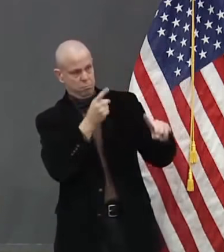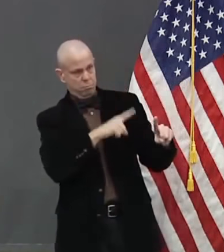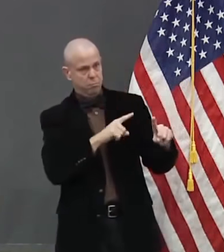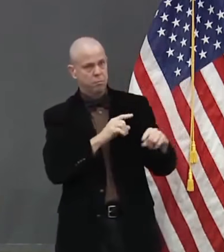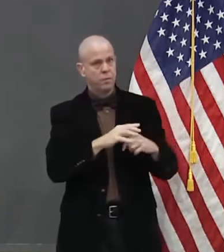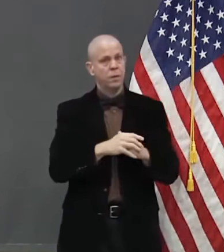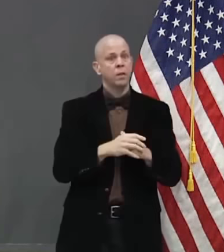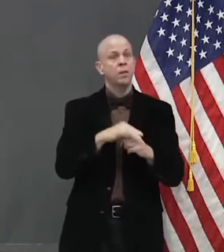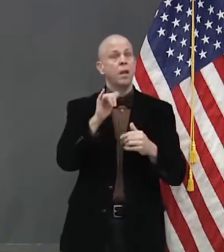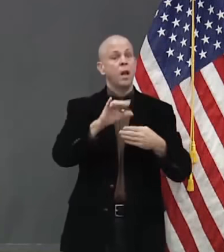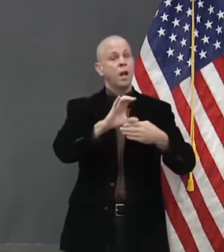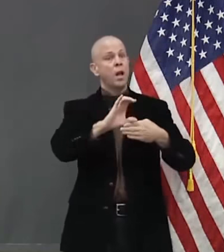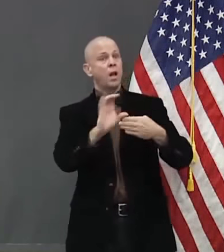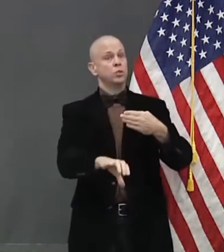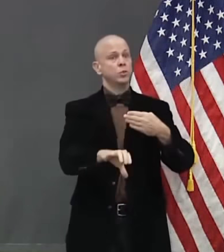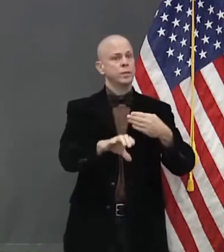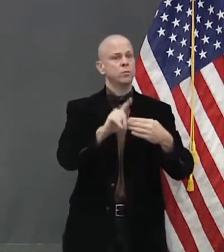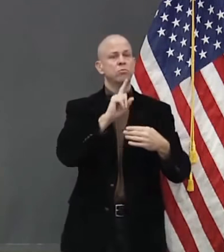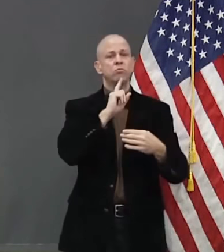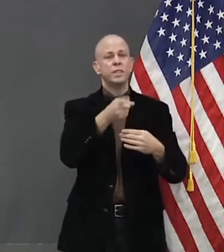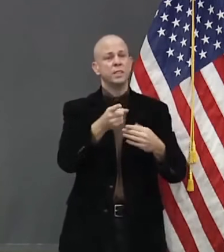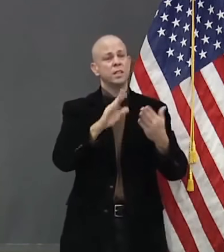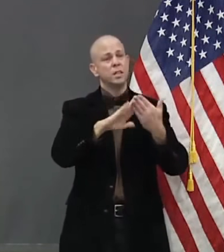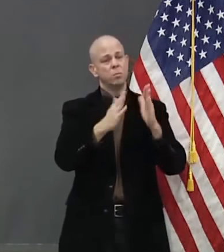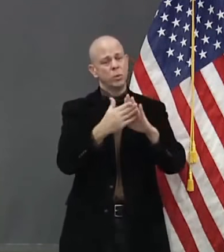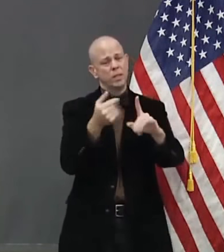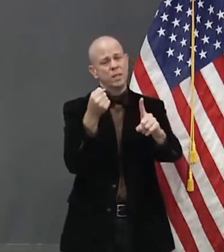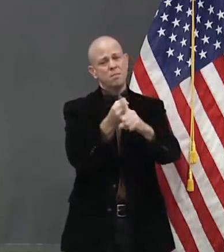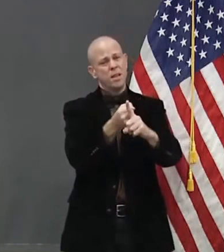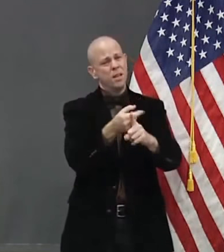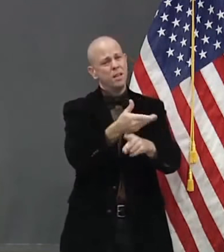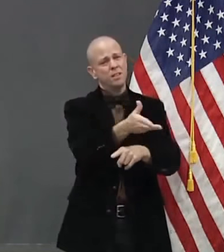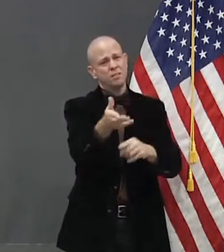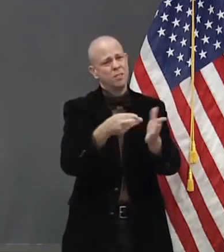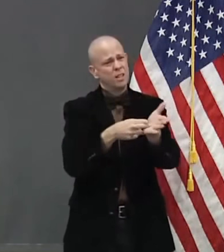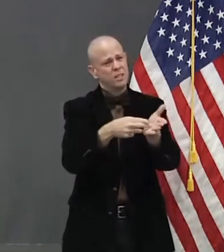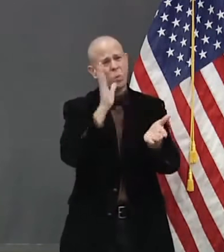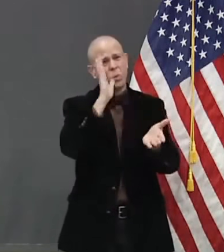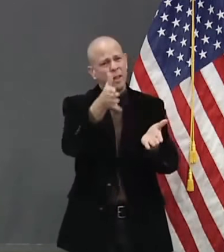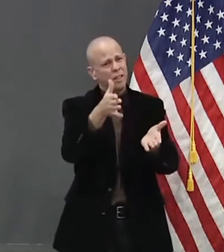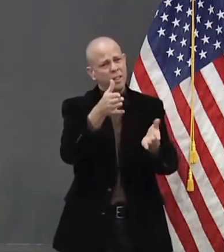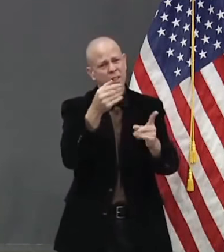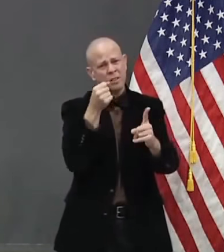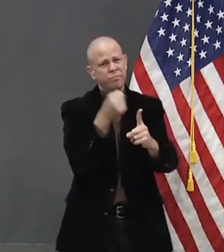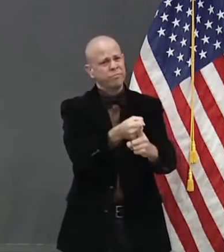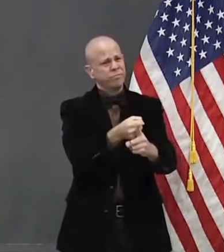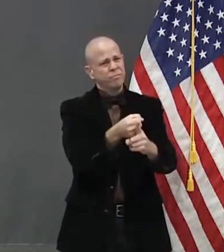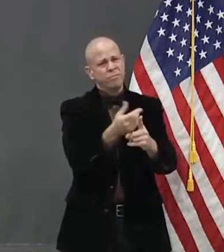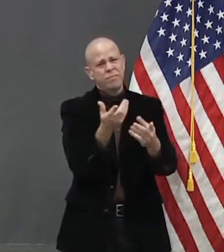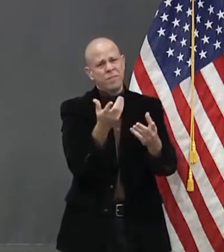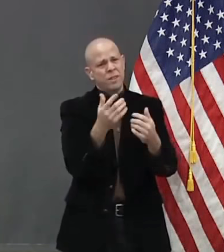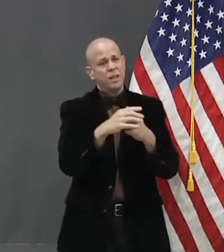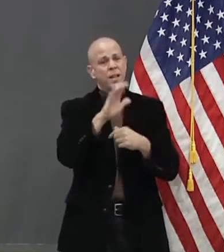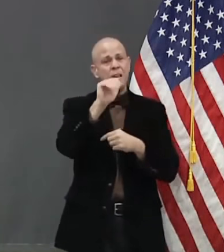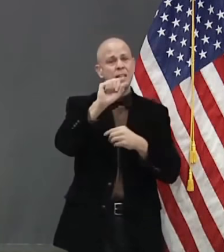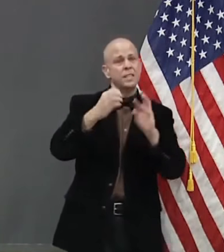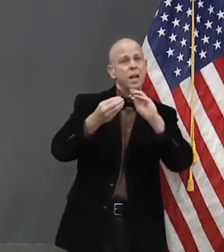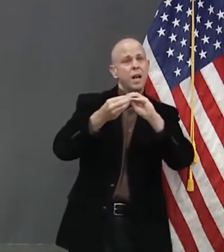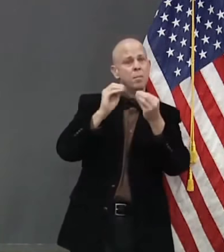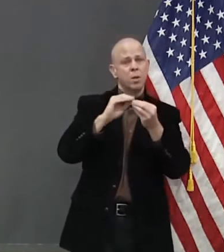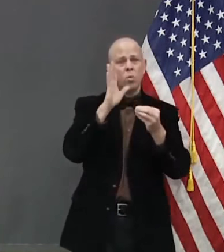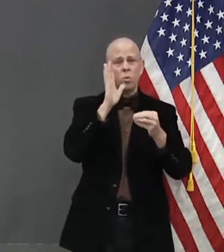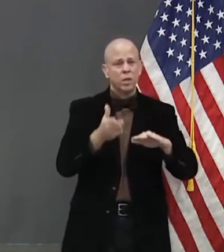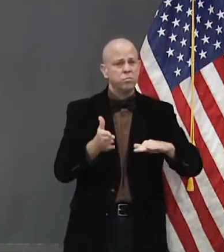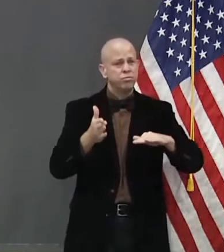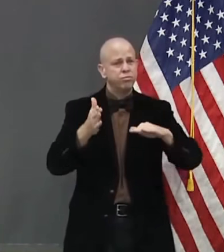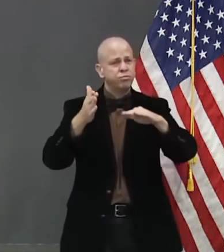consequences are the community impacts, honestly, that our cases are likely to continue to increase, that